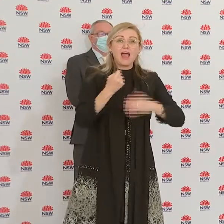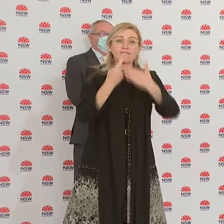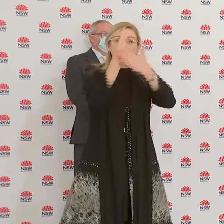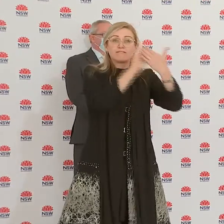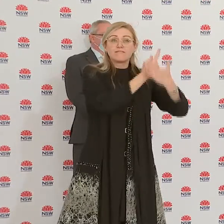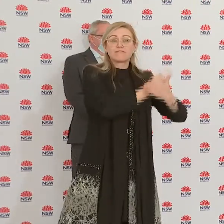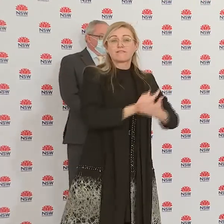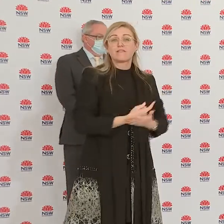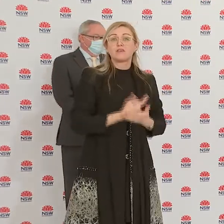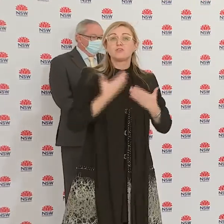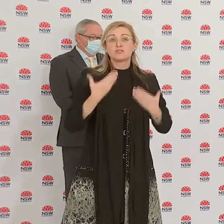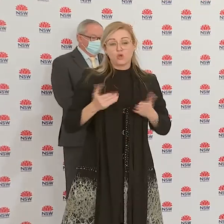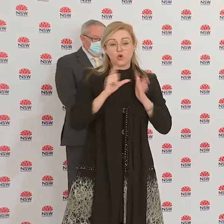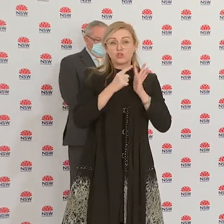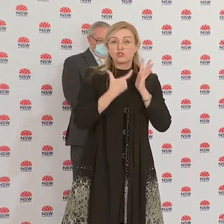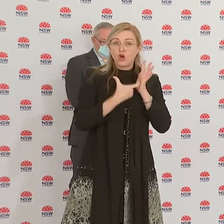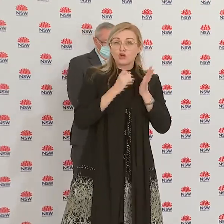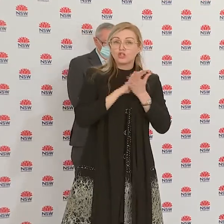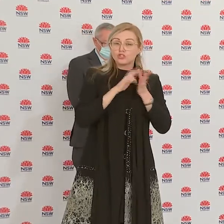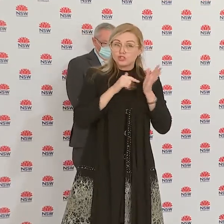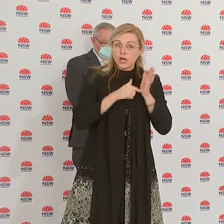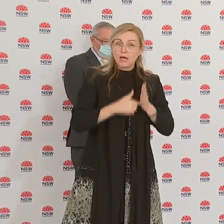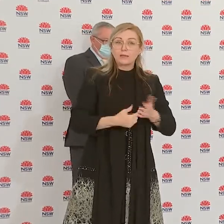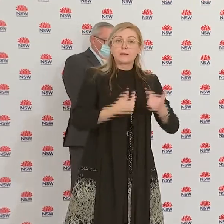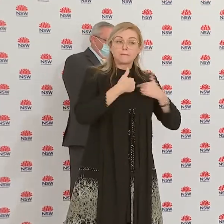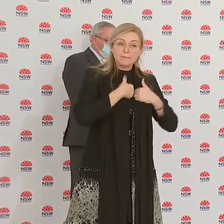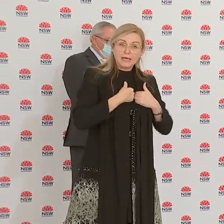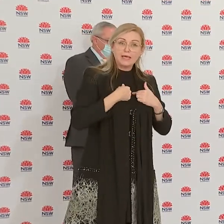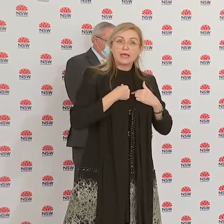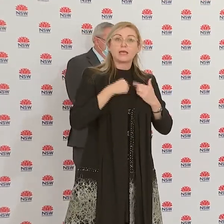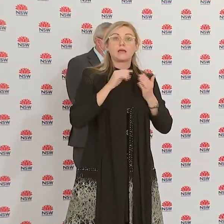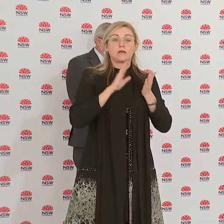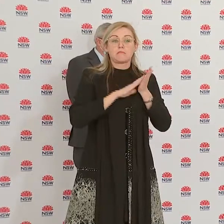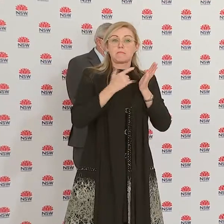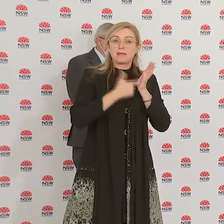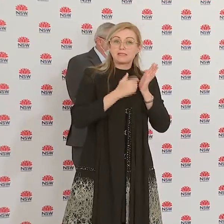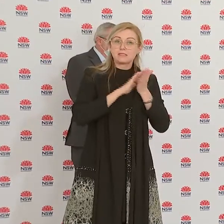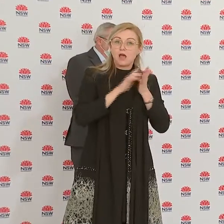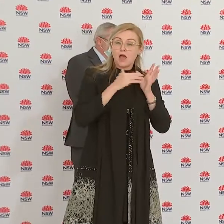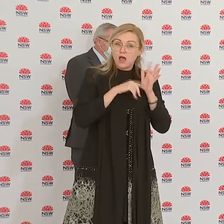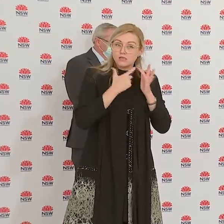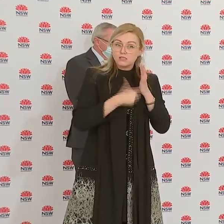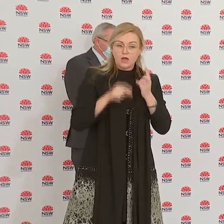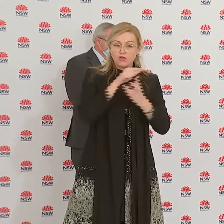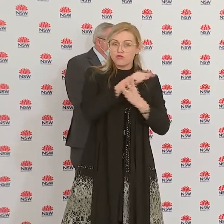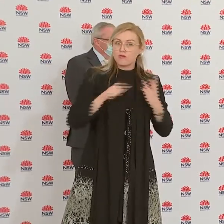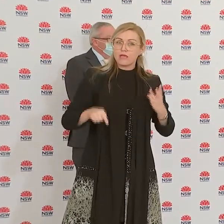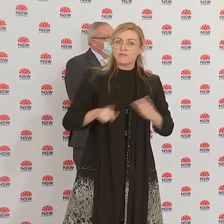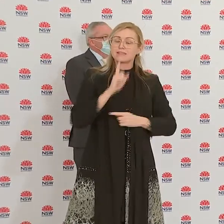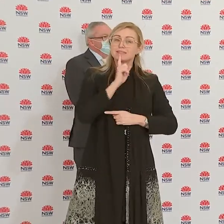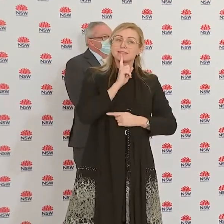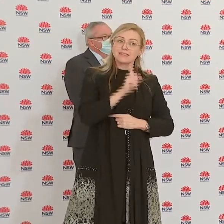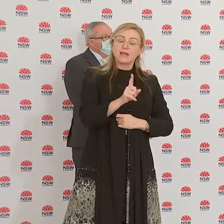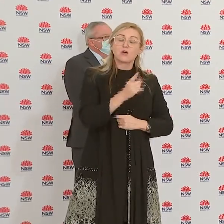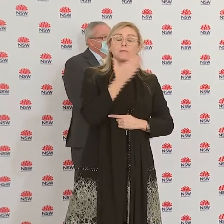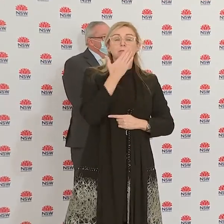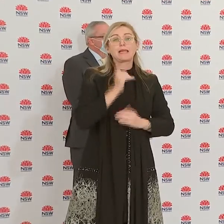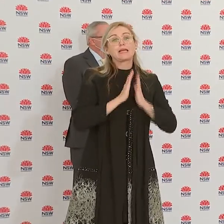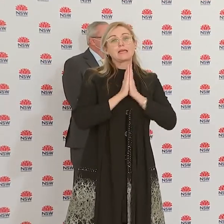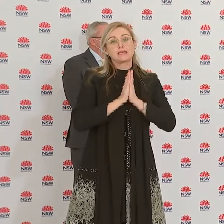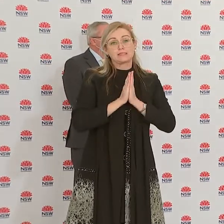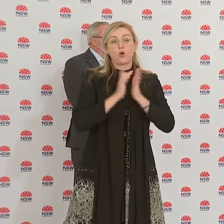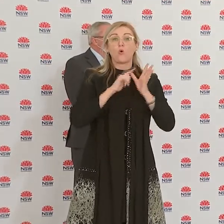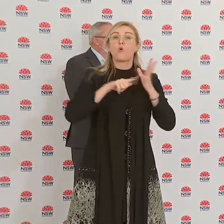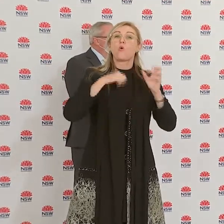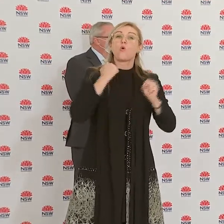message that Dr. Chant, myself and Minister Hazzard and the whole team can send to the community is August is the month where all of us should come forward